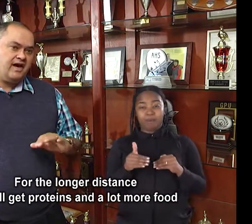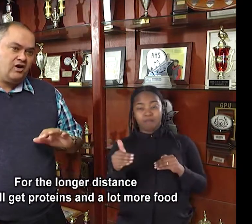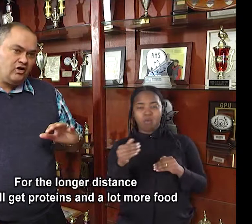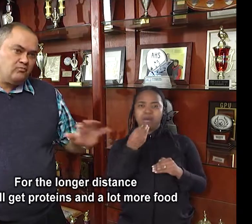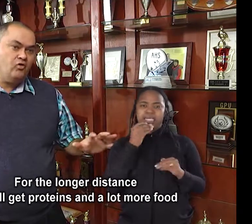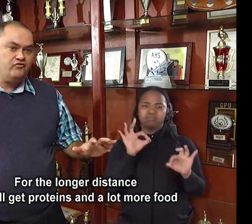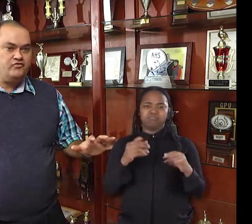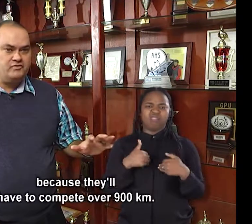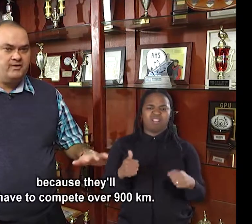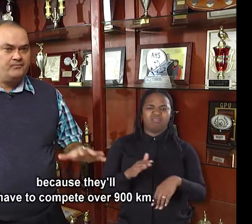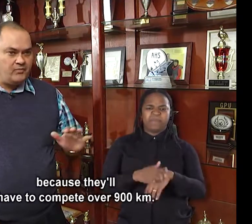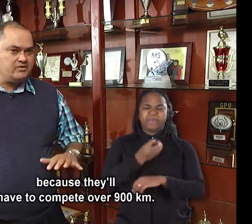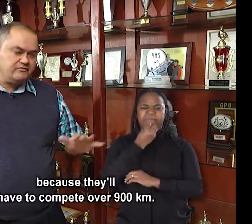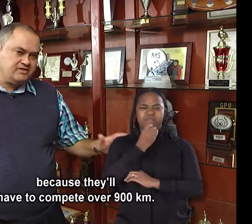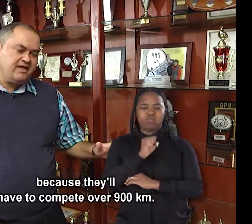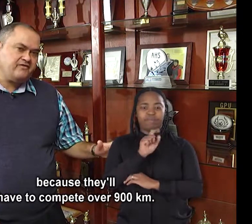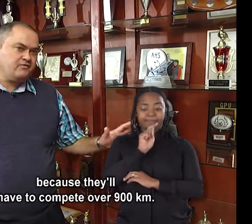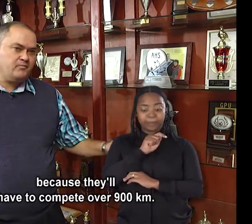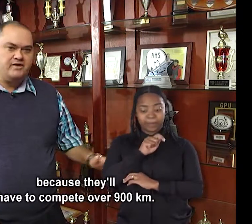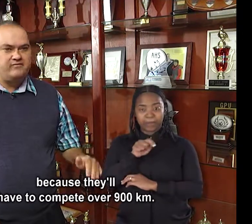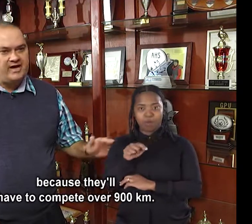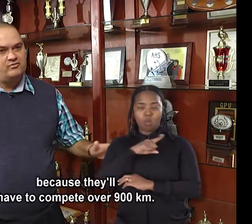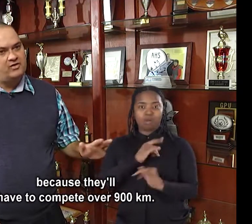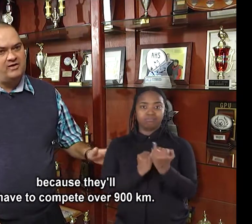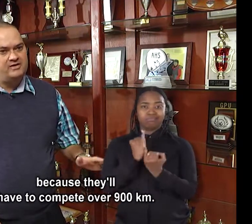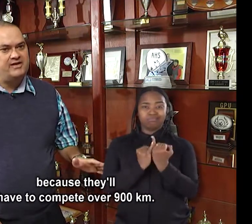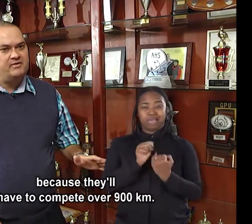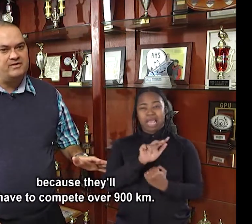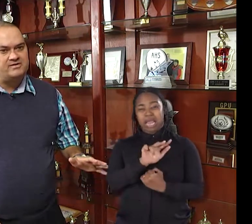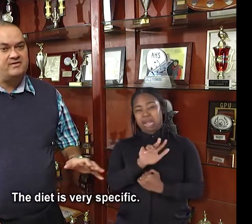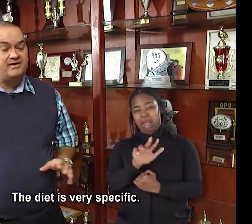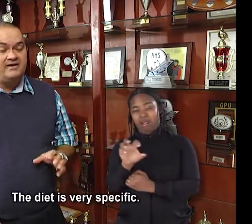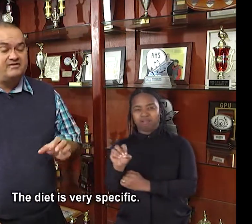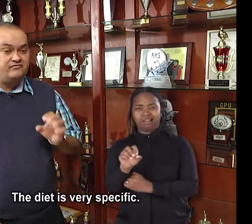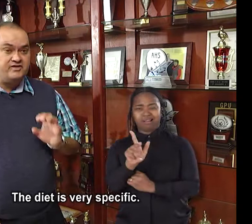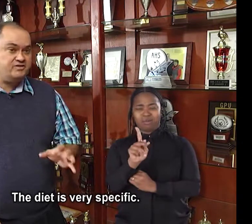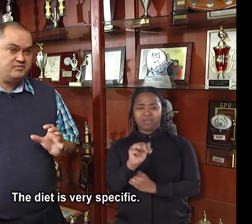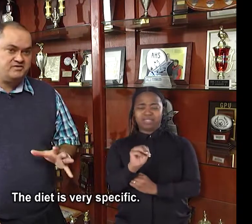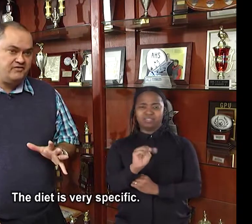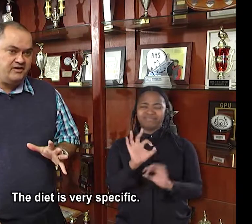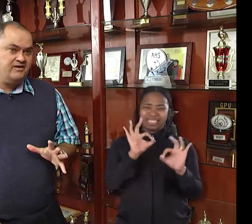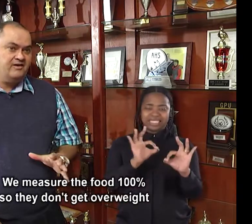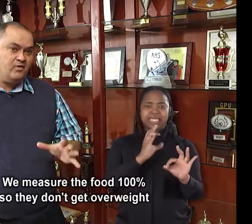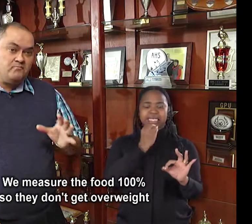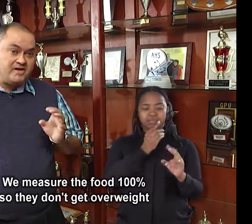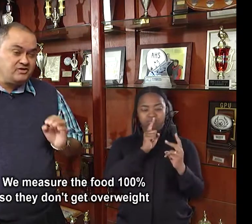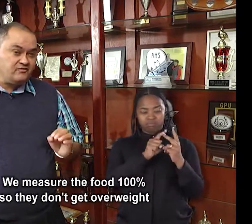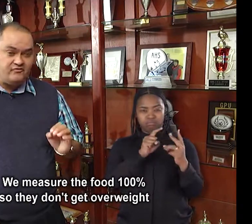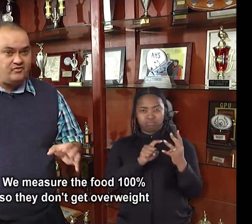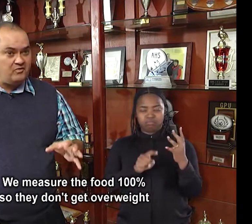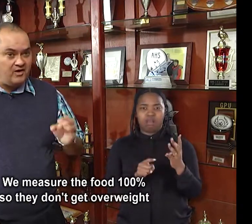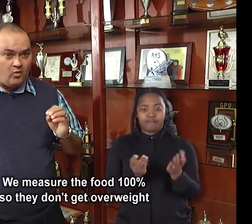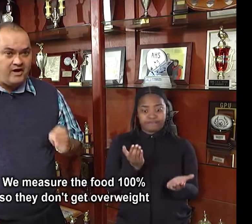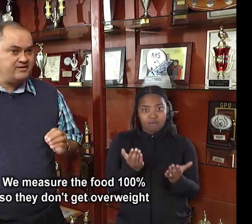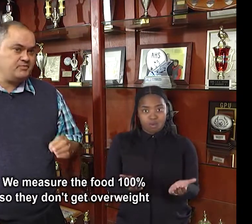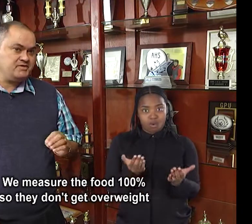proteins and a lot more food, because obviously they have to compete over 800 or 900 kilometers. So the diet is very specific. We measure the